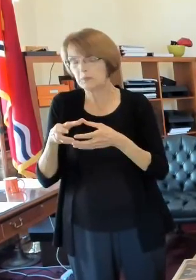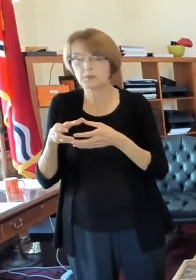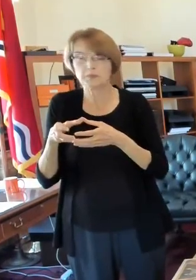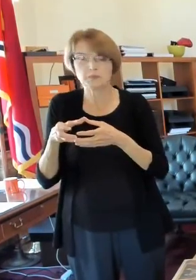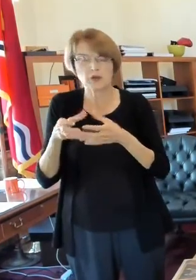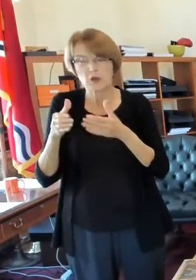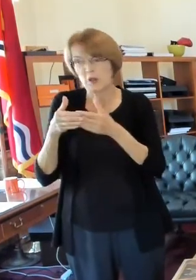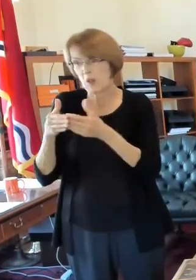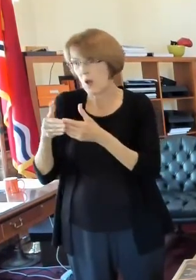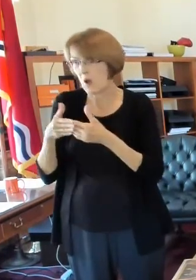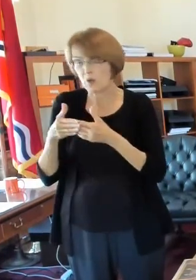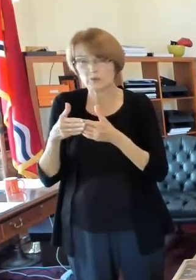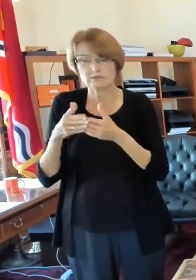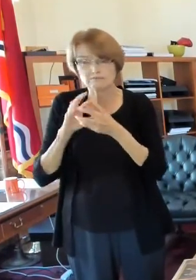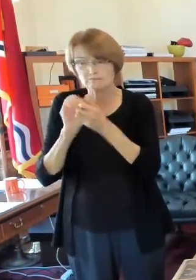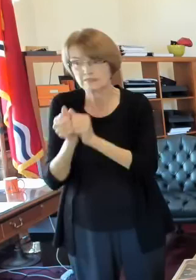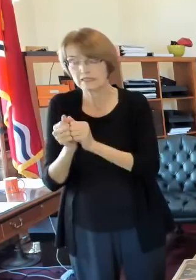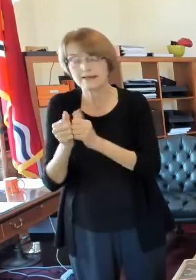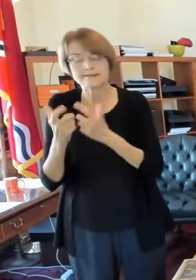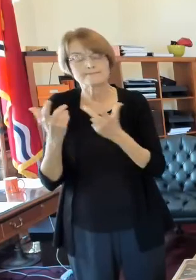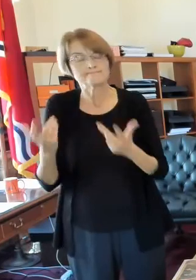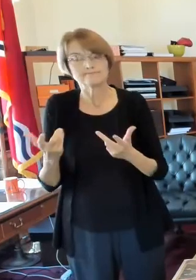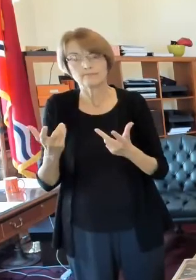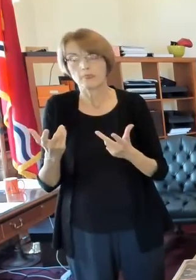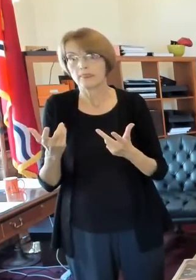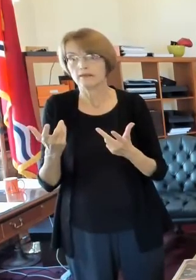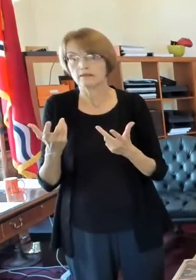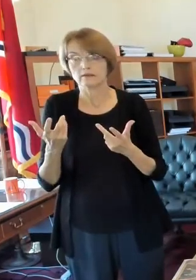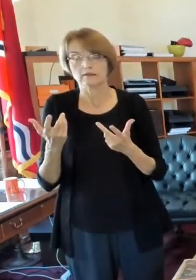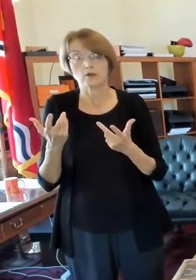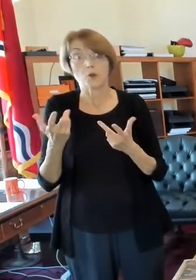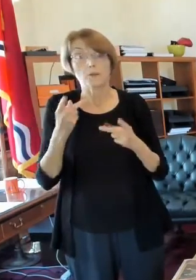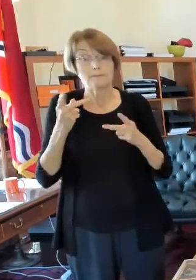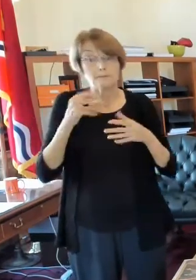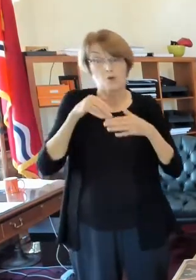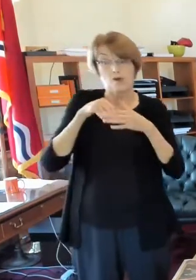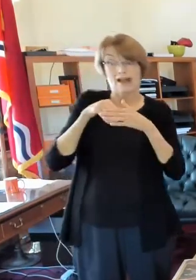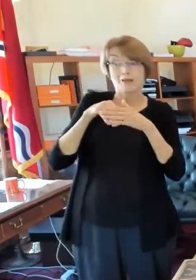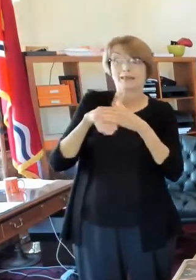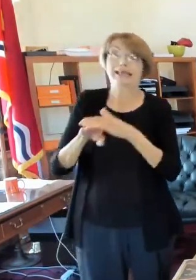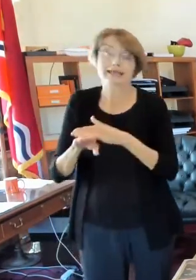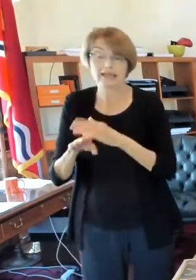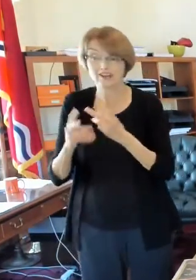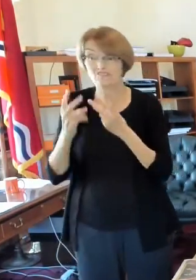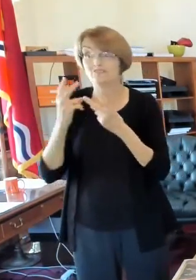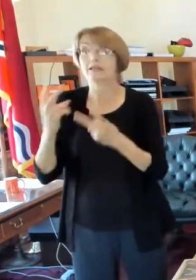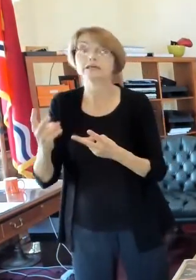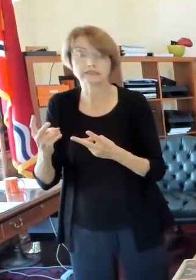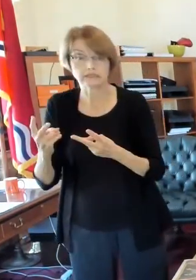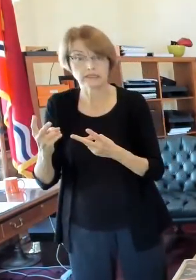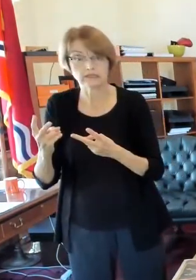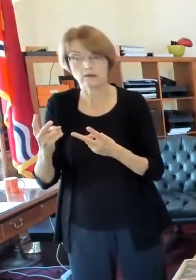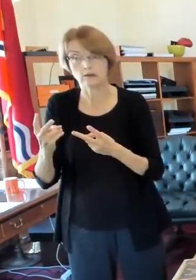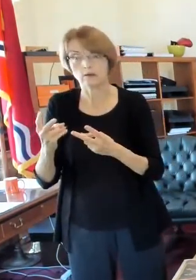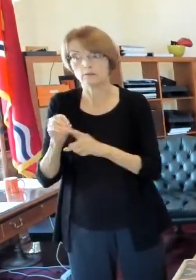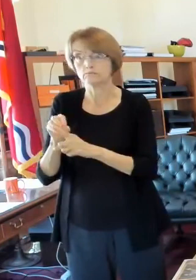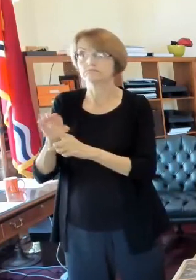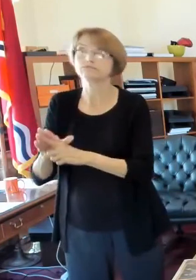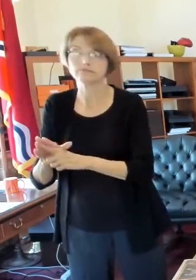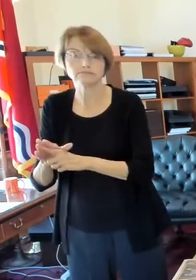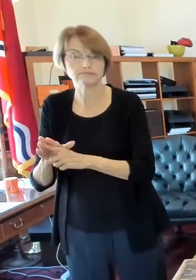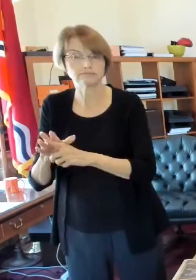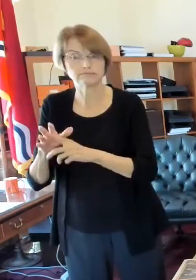kind is, you just don't want to introduce lots of other people coming in and out,